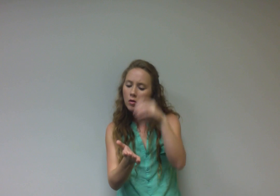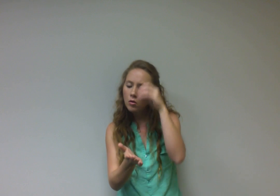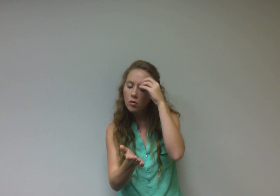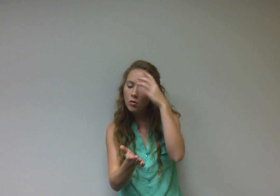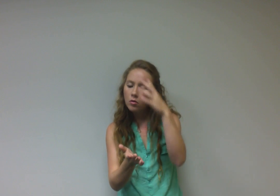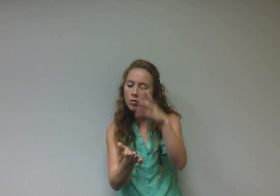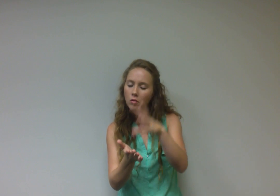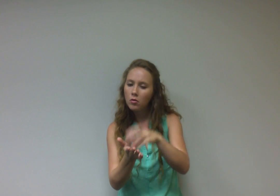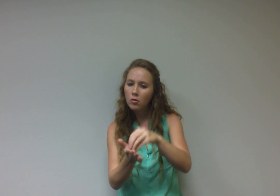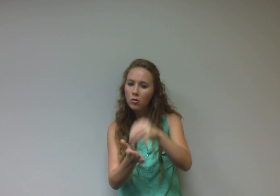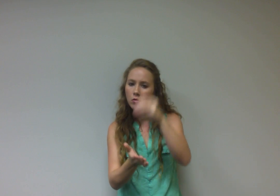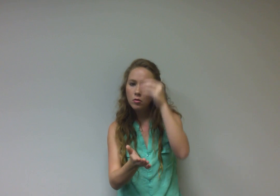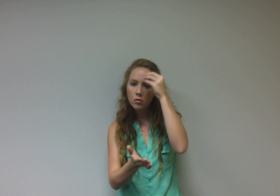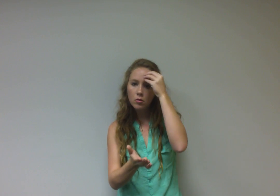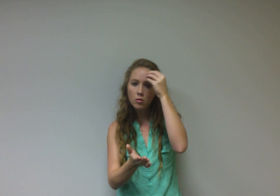Kenya.